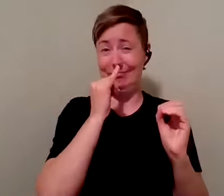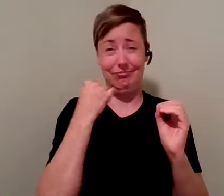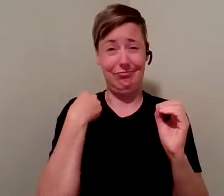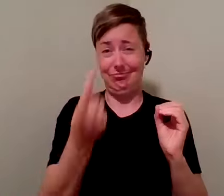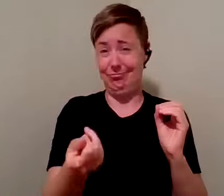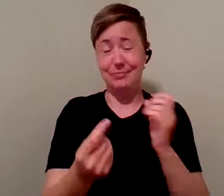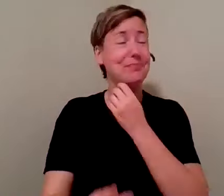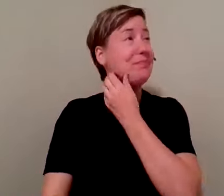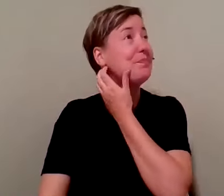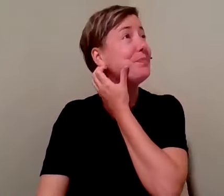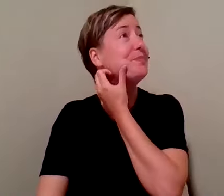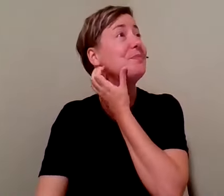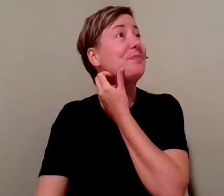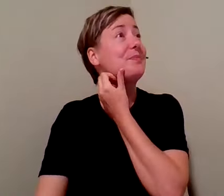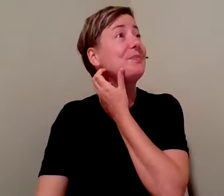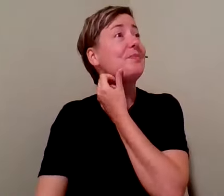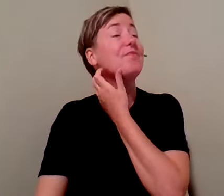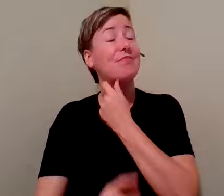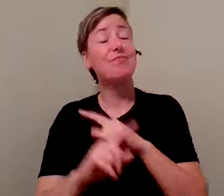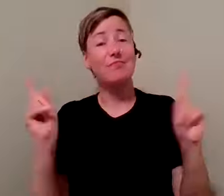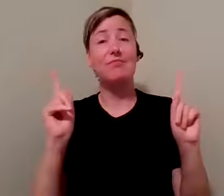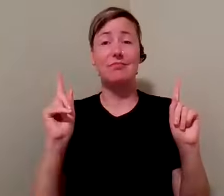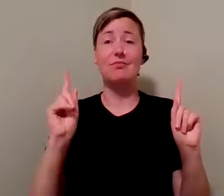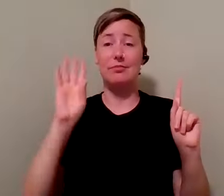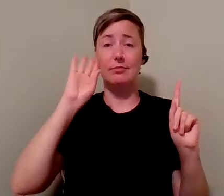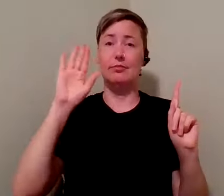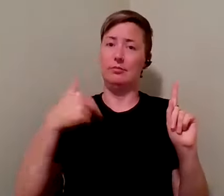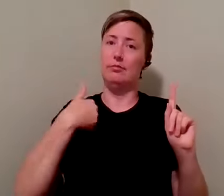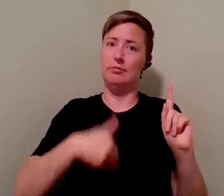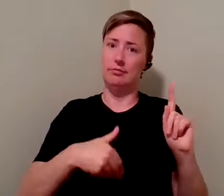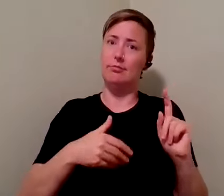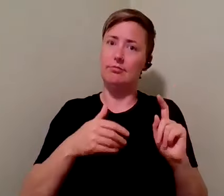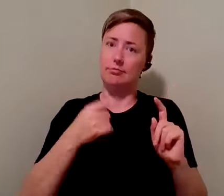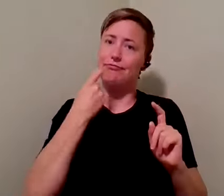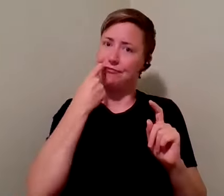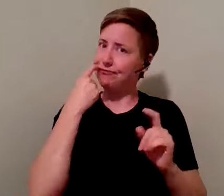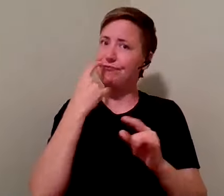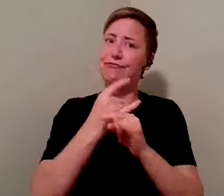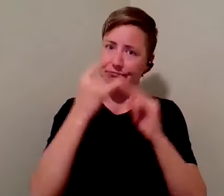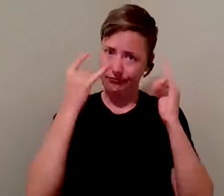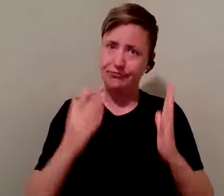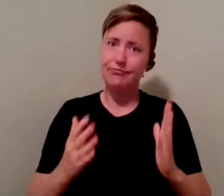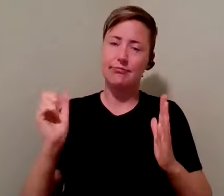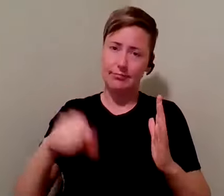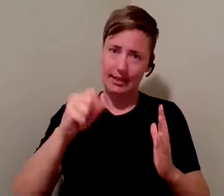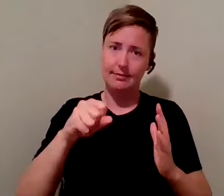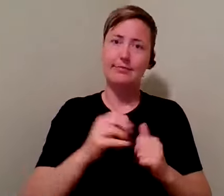know that I'm definitely an alcoholic. Uh, I drank way